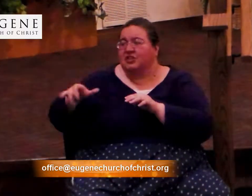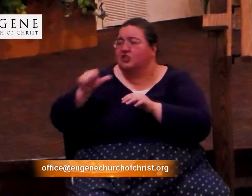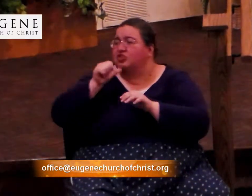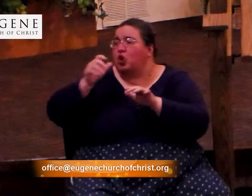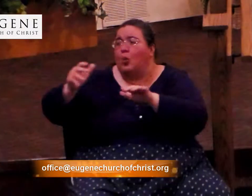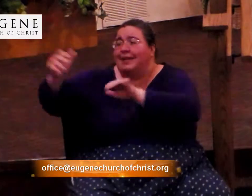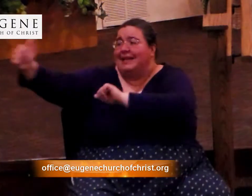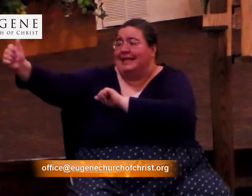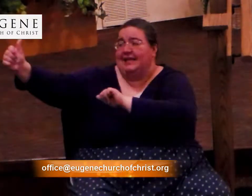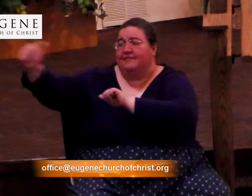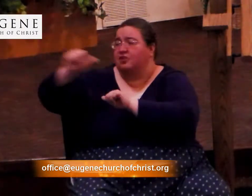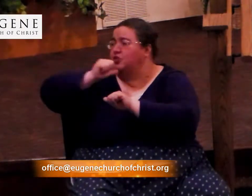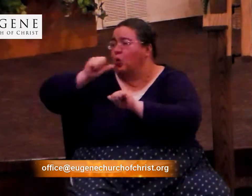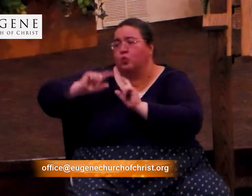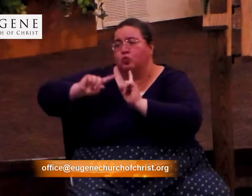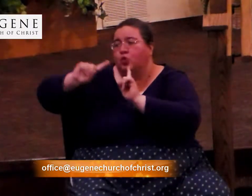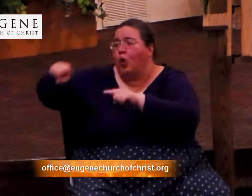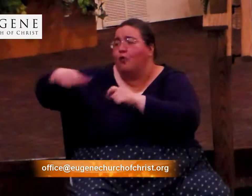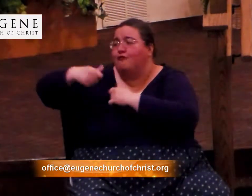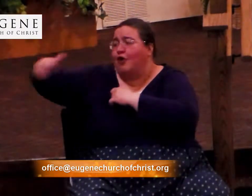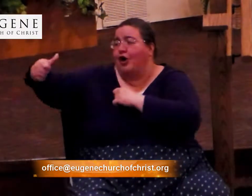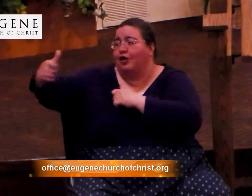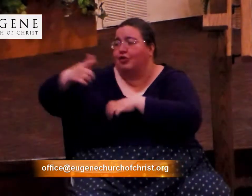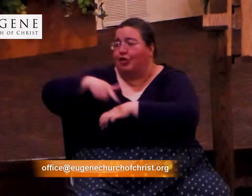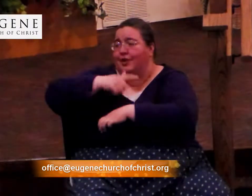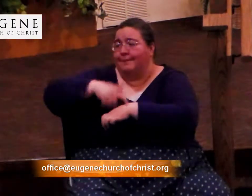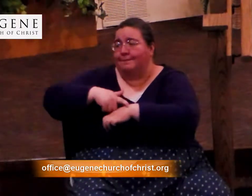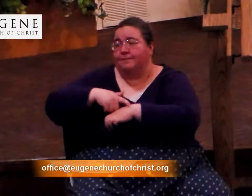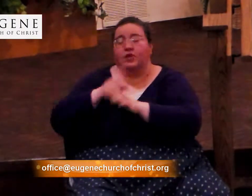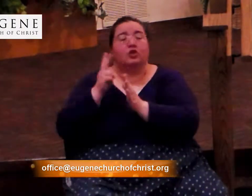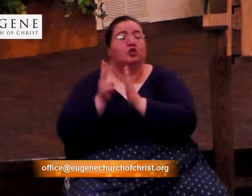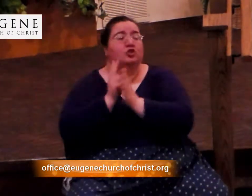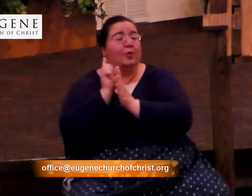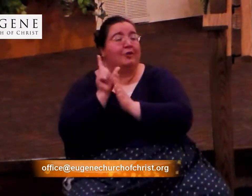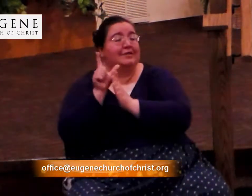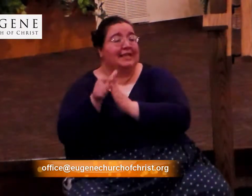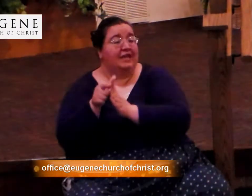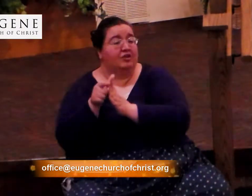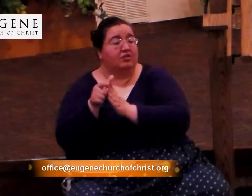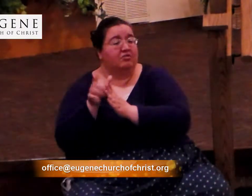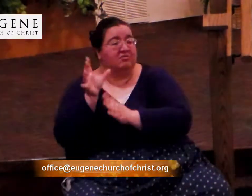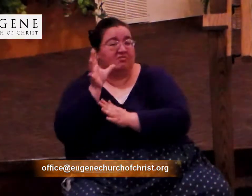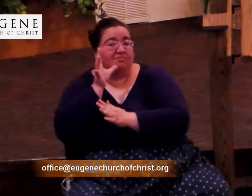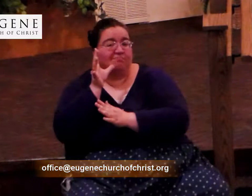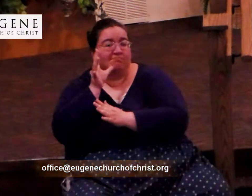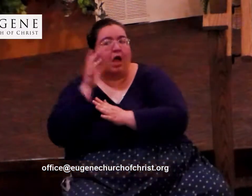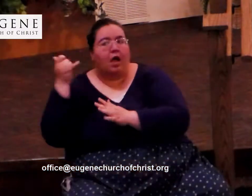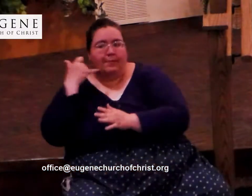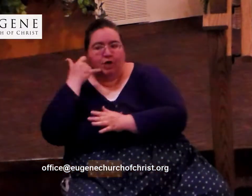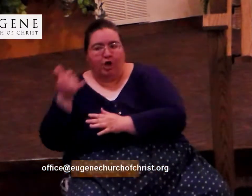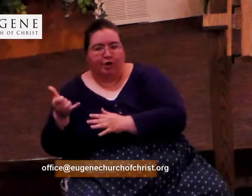away, and I had to put her on a plane on Saturday to go to a funeral. And I thought, I'm kind of tired of the going at this point.